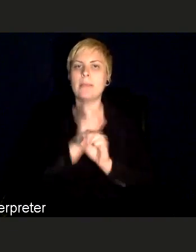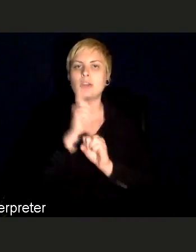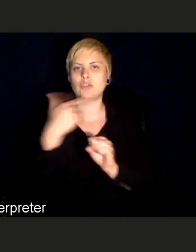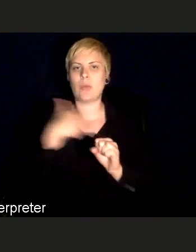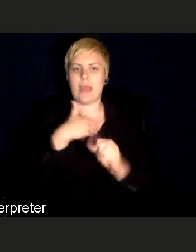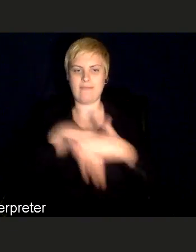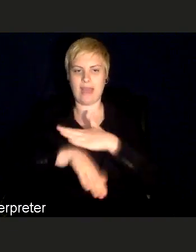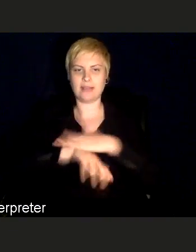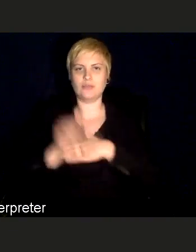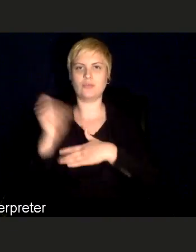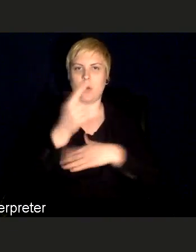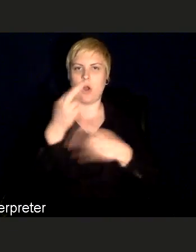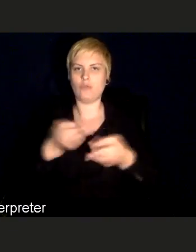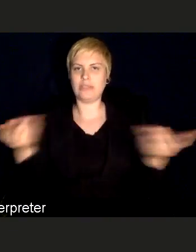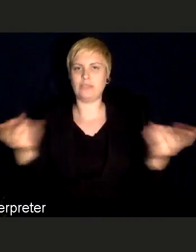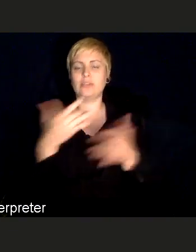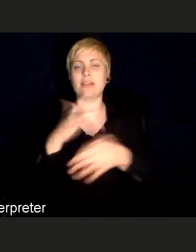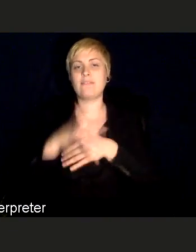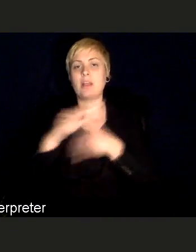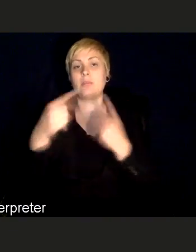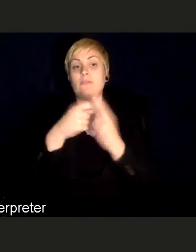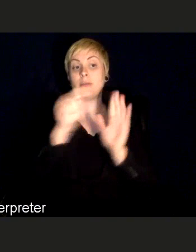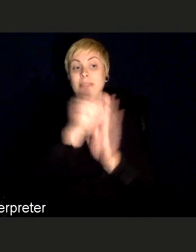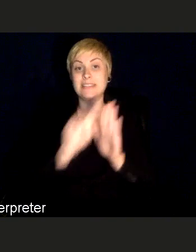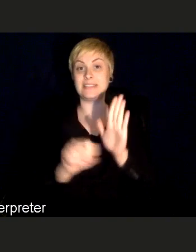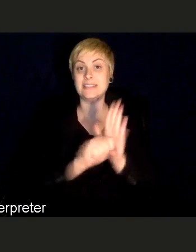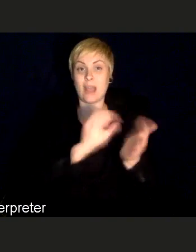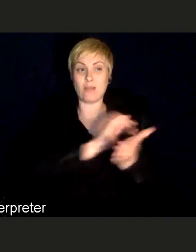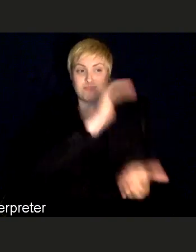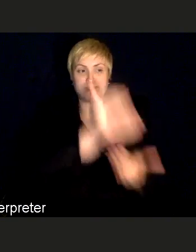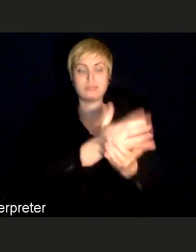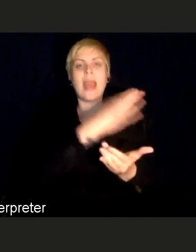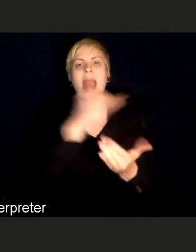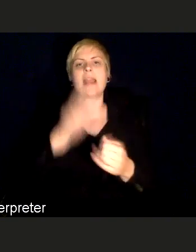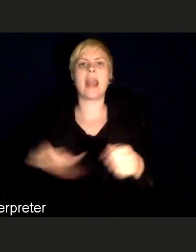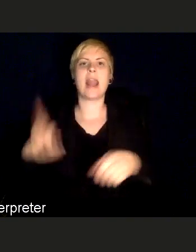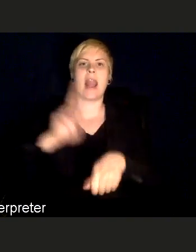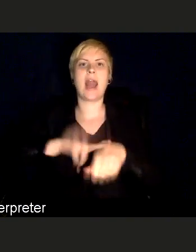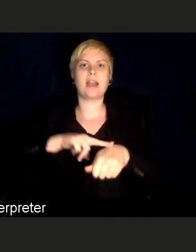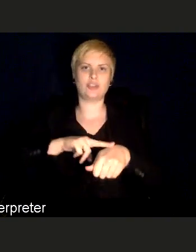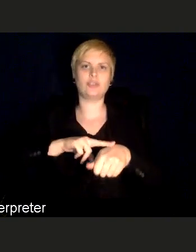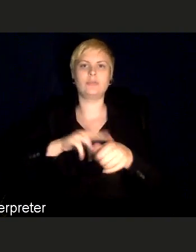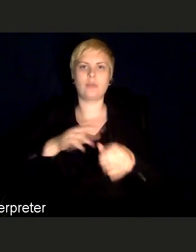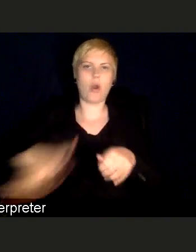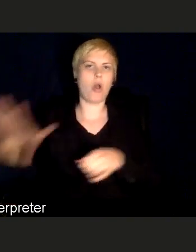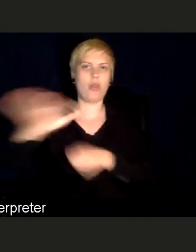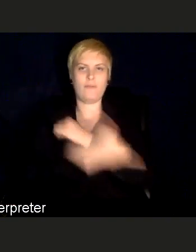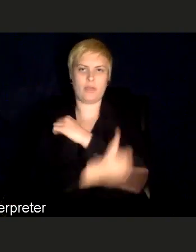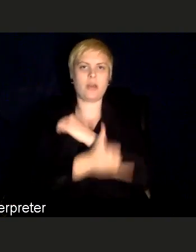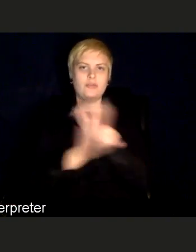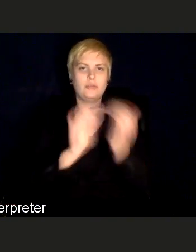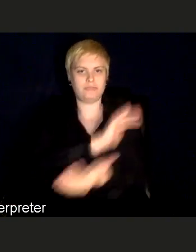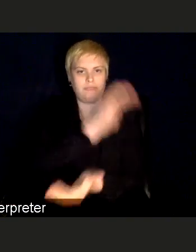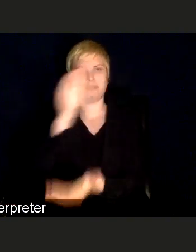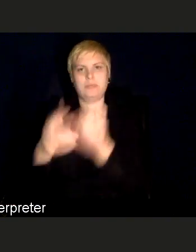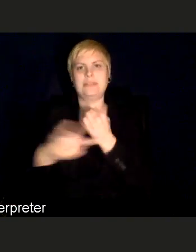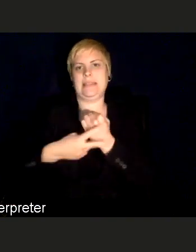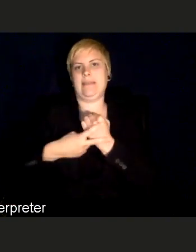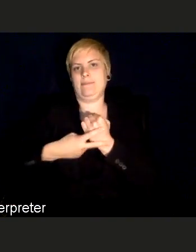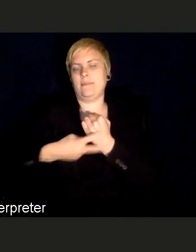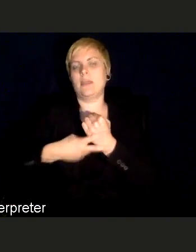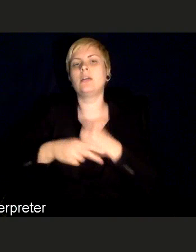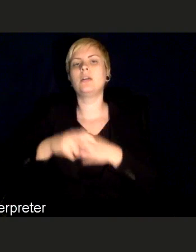state stockpile and our national stockpile, which will give us the opportunity, I think, to expand again. As we need